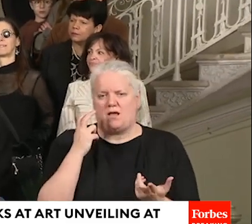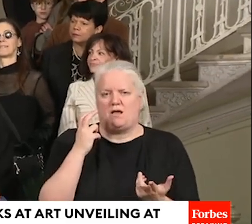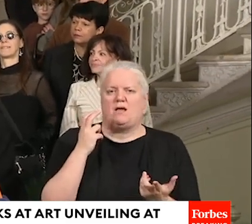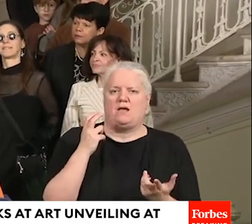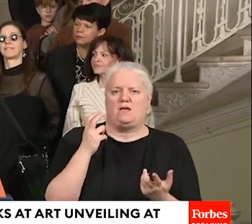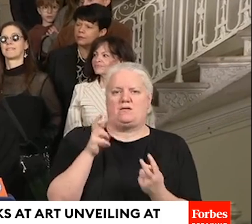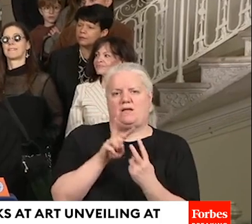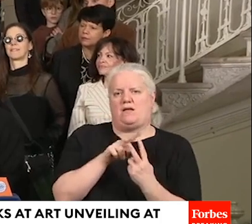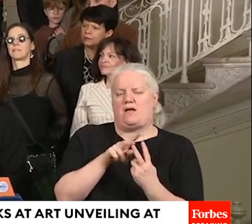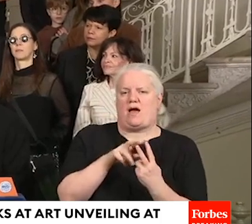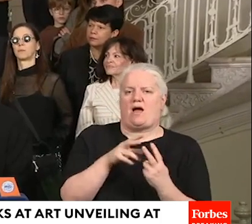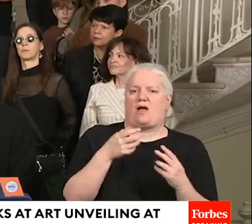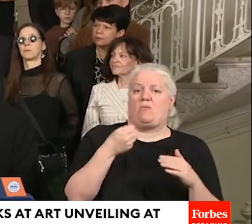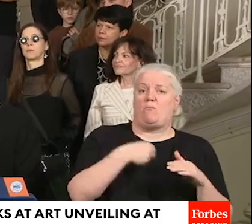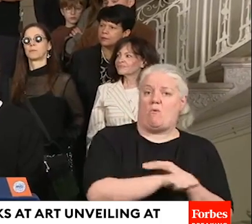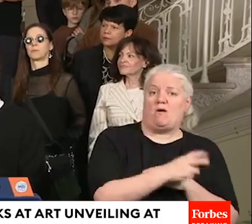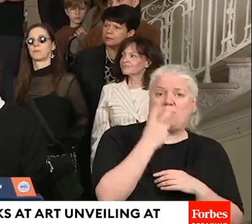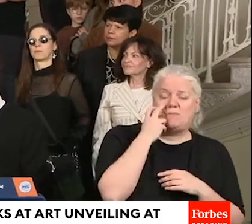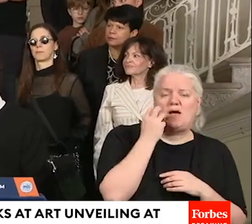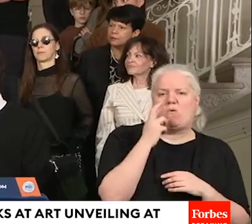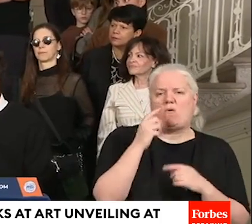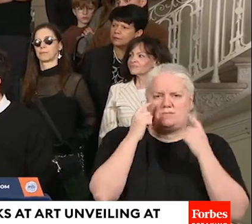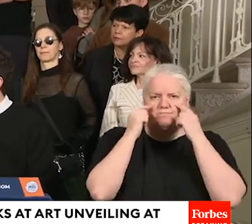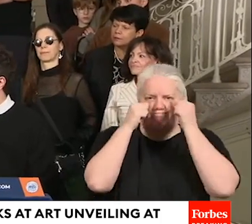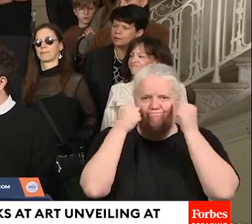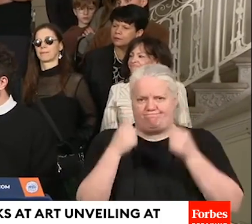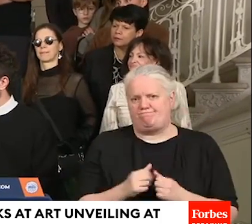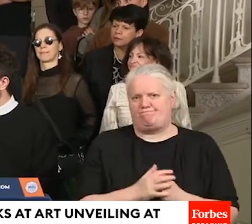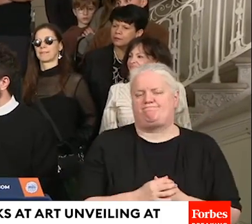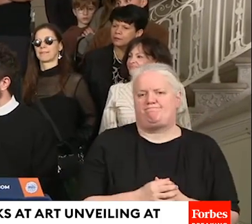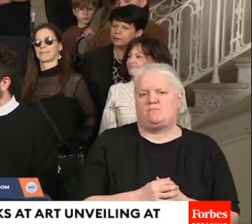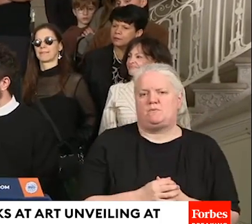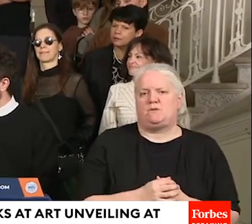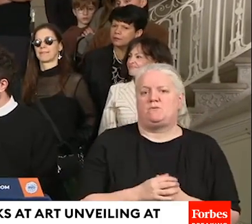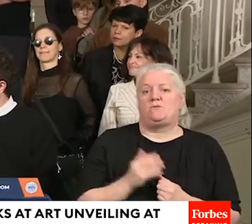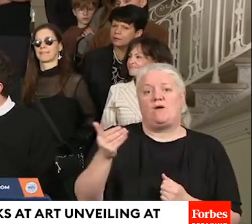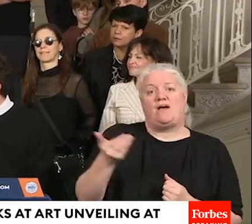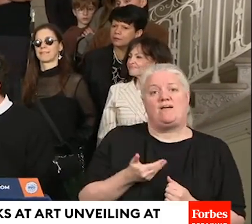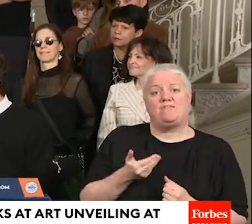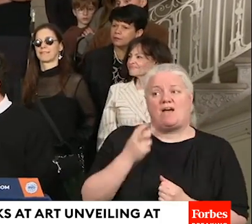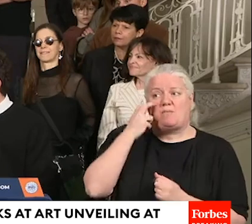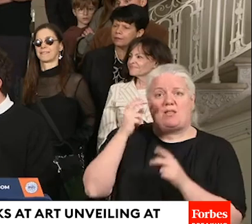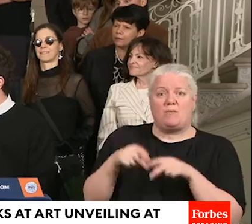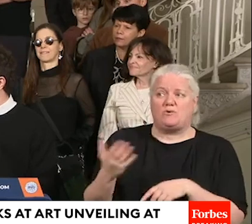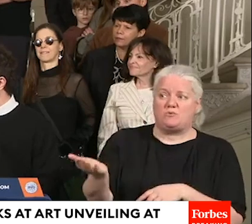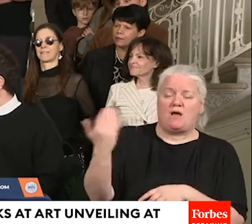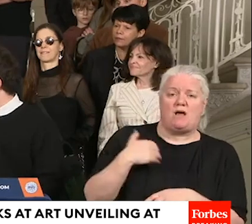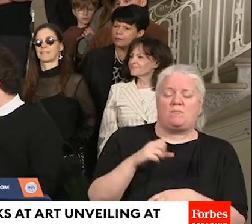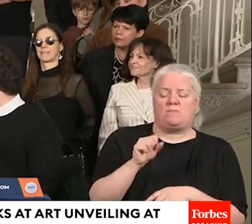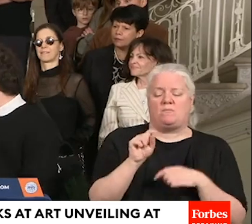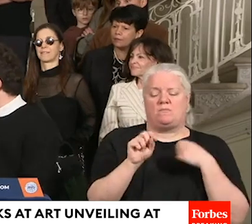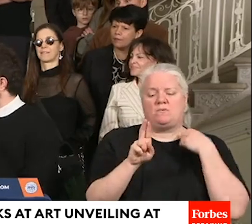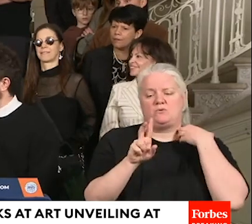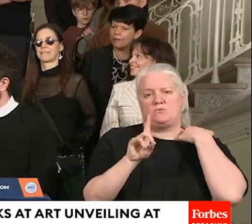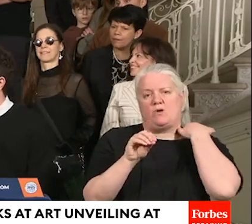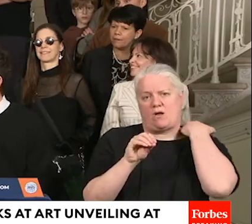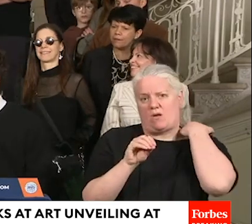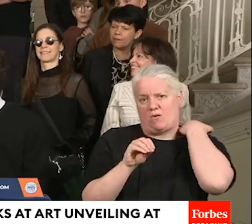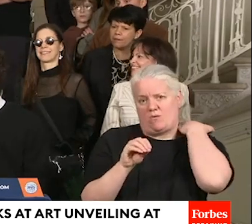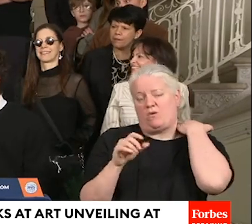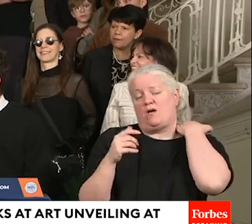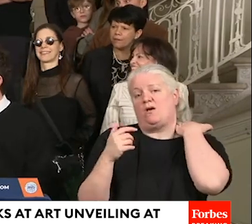born blind. So when I invited them to the studio, I felt like something was missing. And I wanted this all, like Fritz